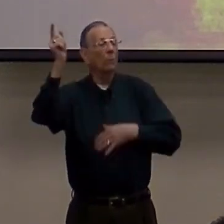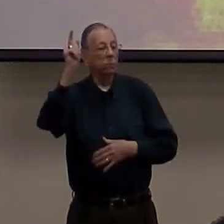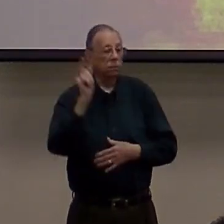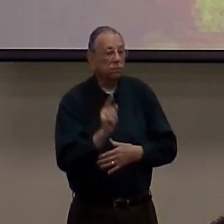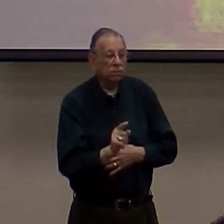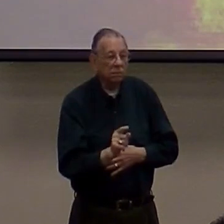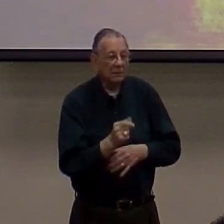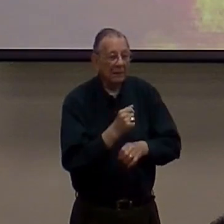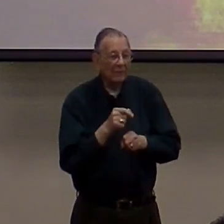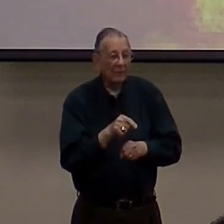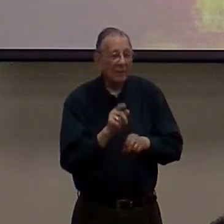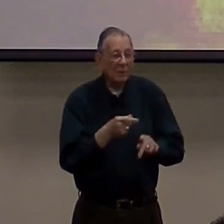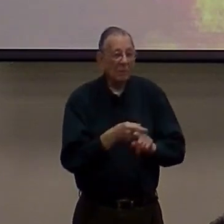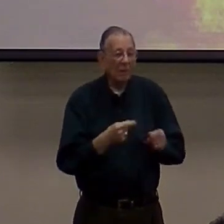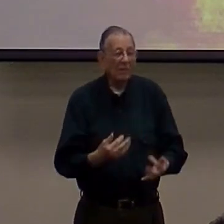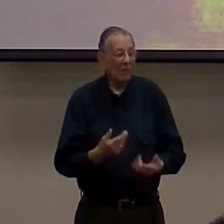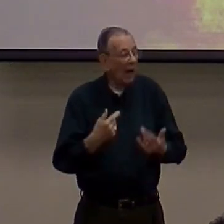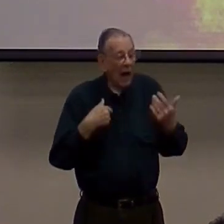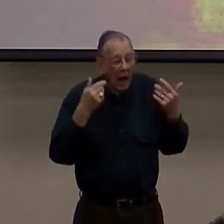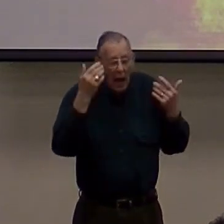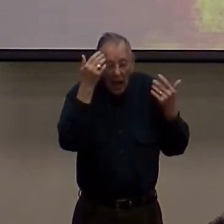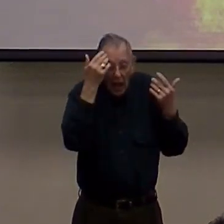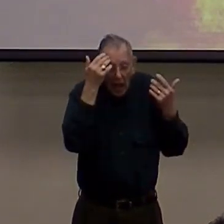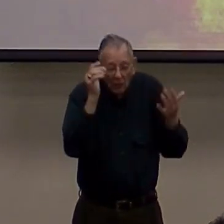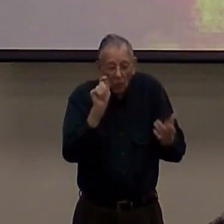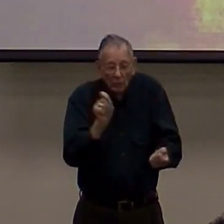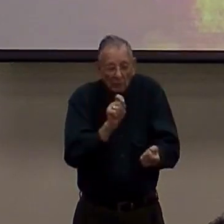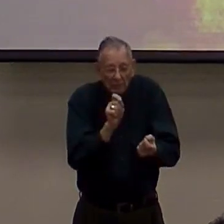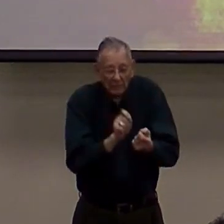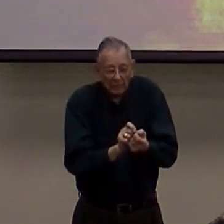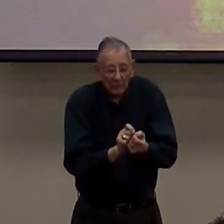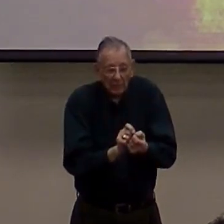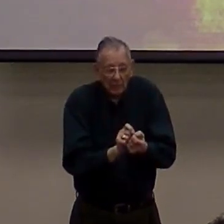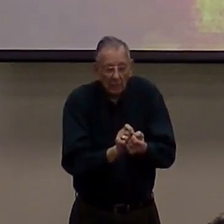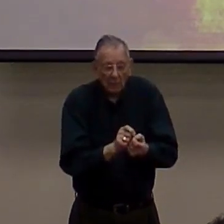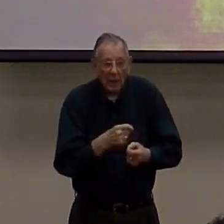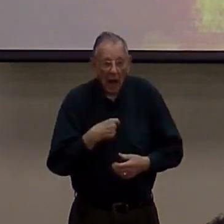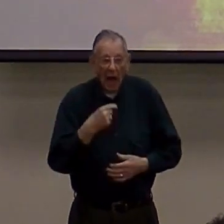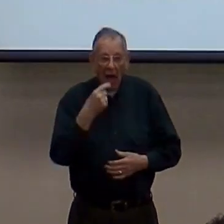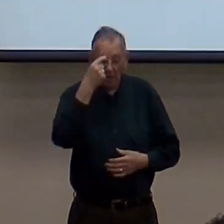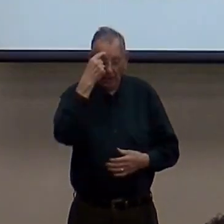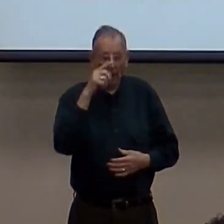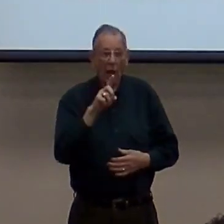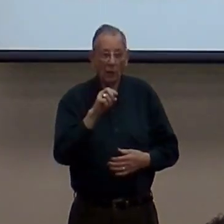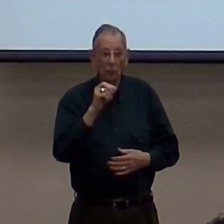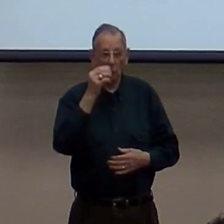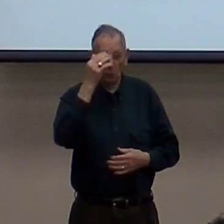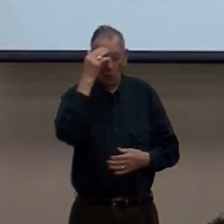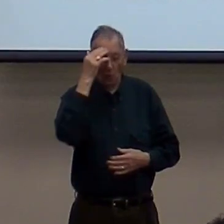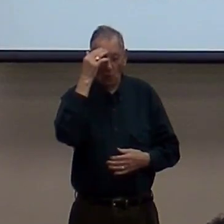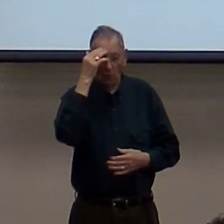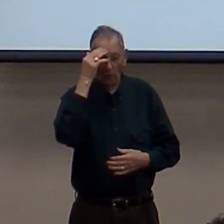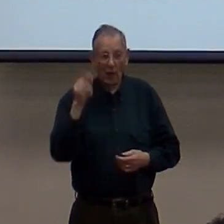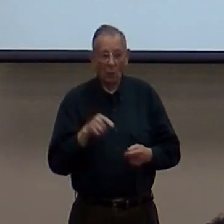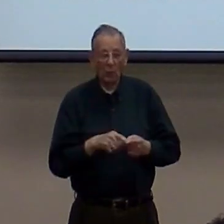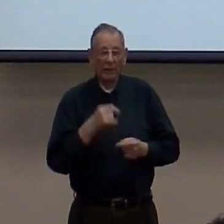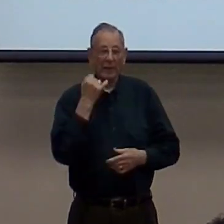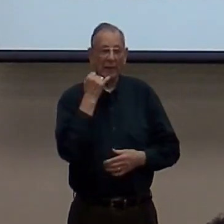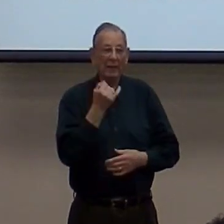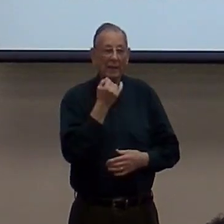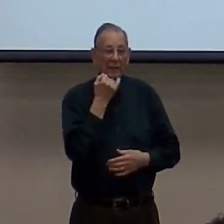to deliver these men from the fire, I don't know that specifically. But I think I do know that when